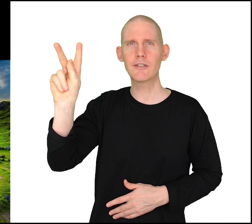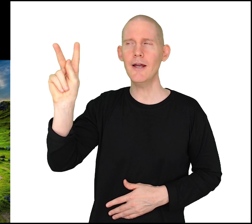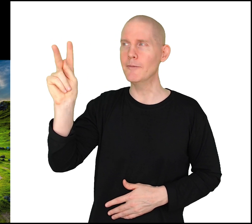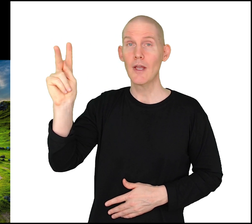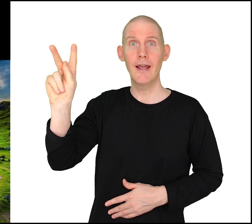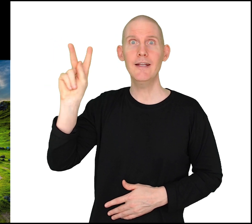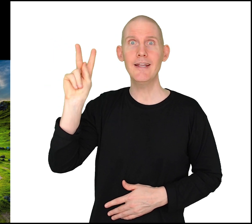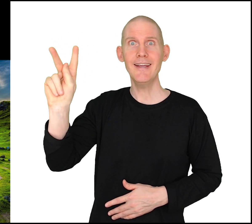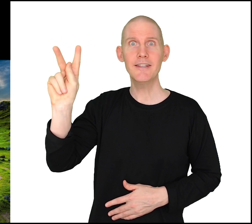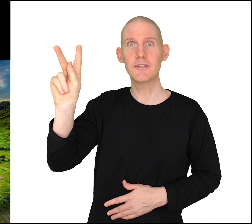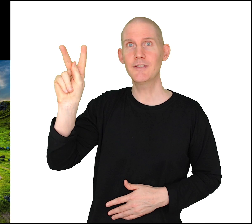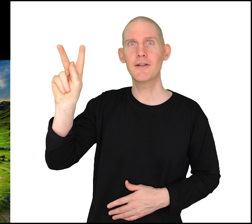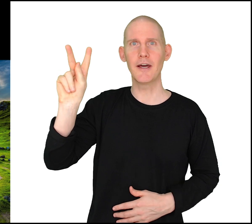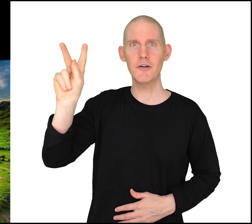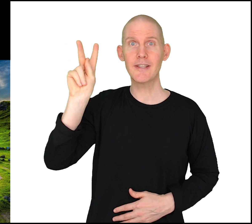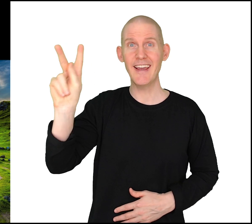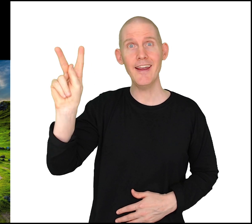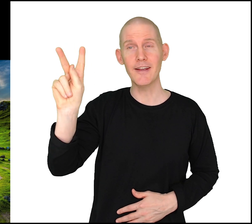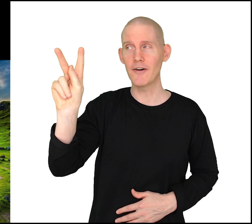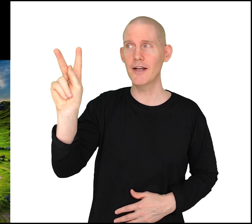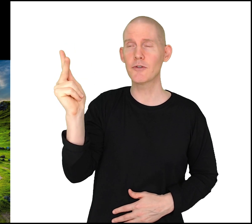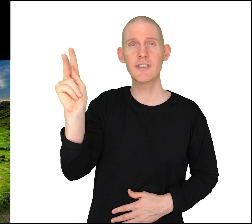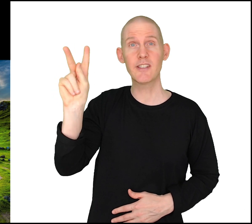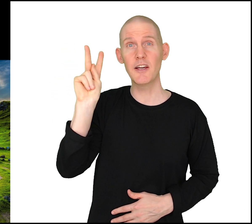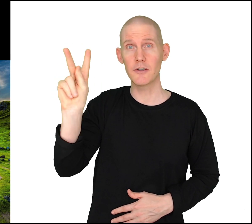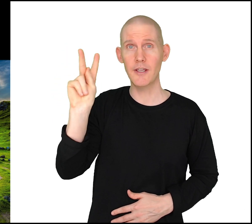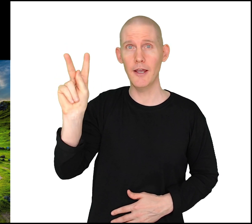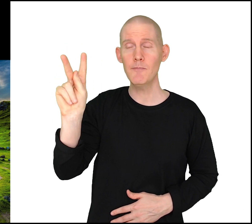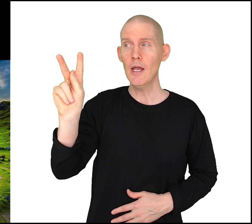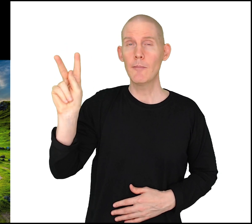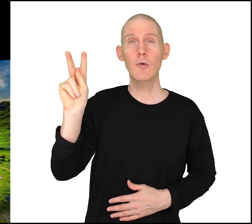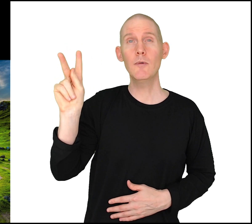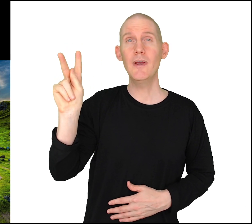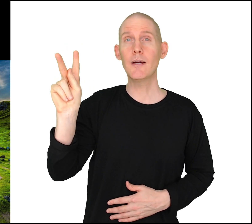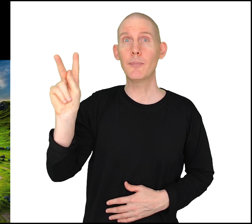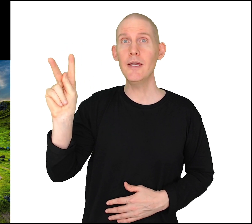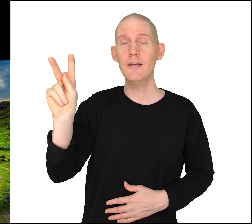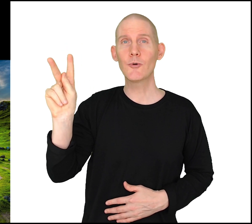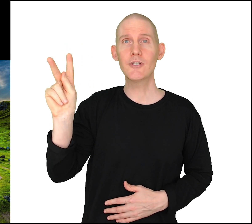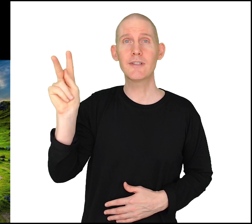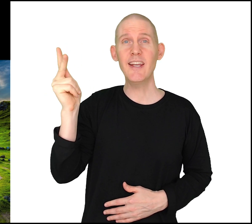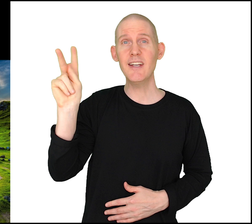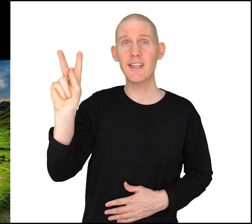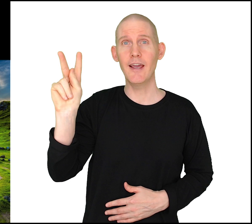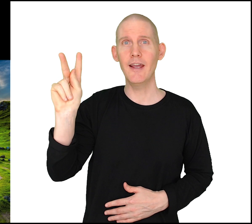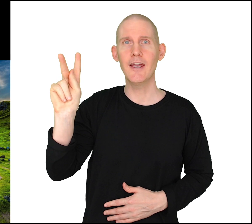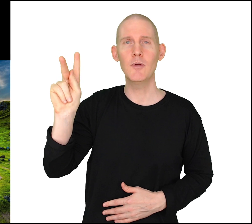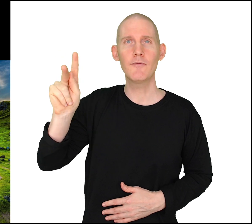sign. And it is. It's the letter K. All right? So this is the letter K. But when we make a P, we're just taking a K and we flip